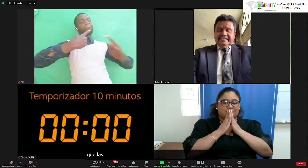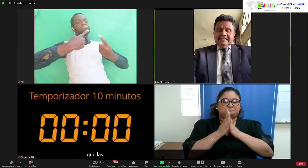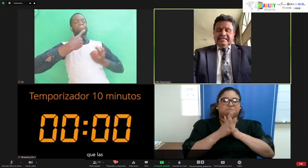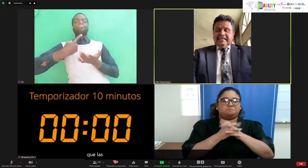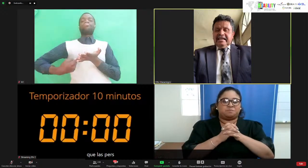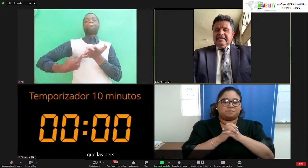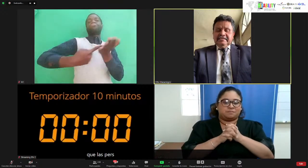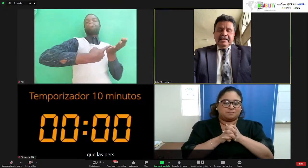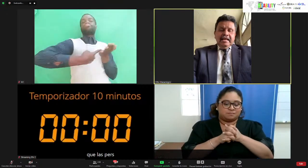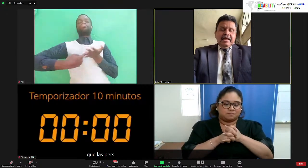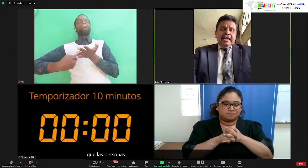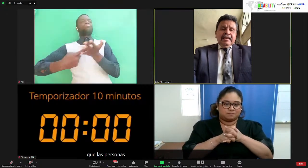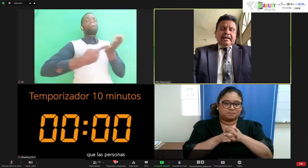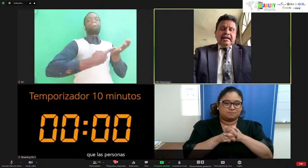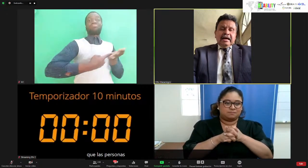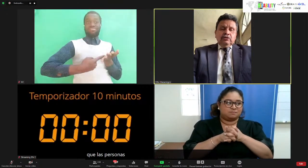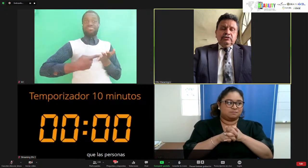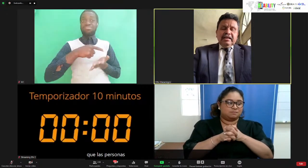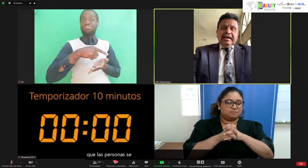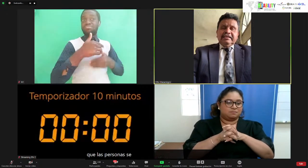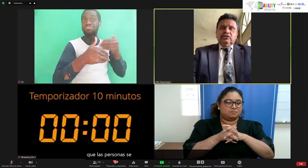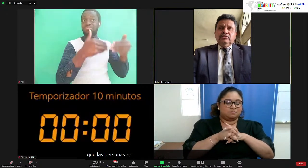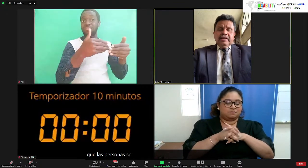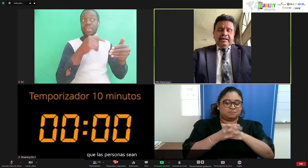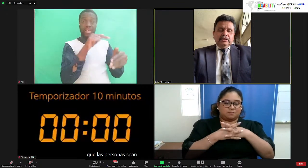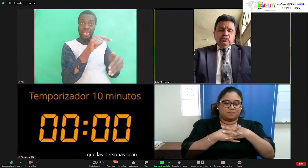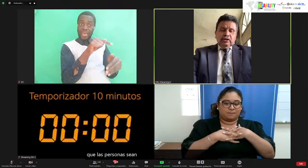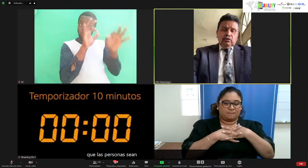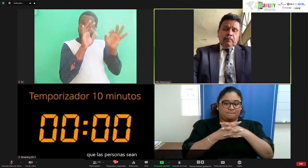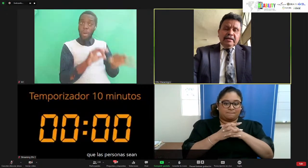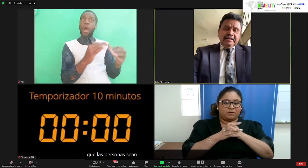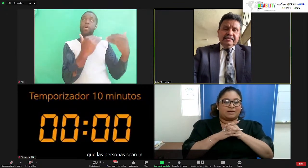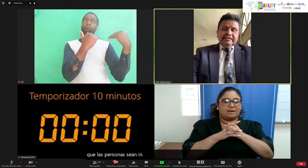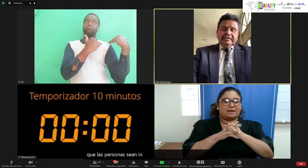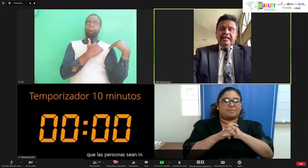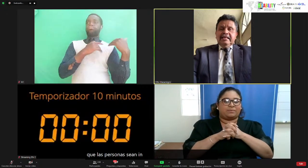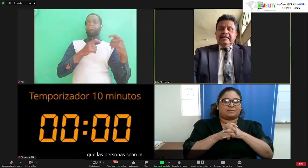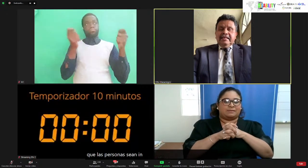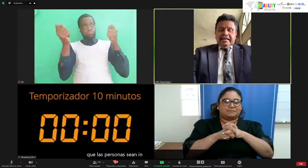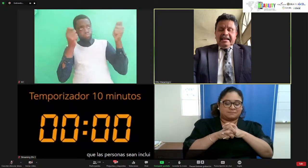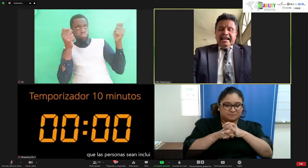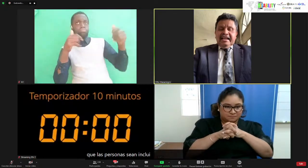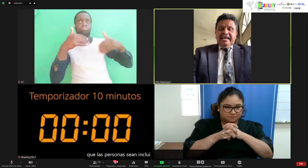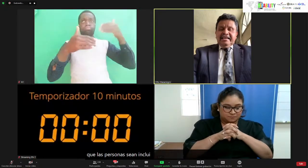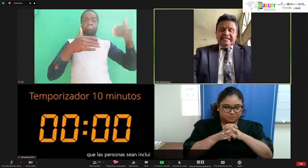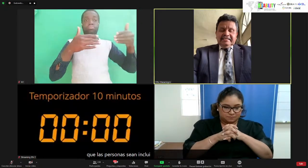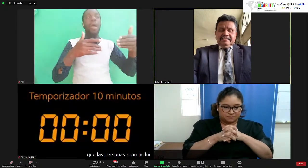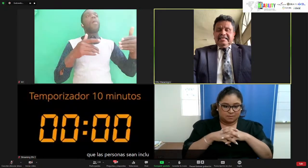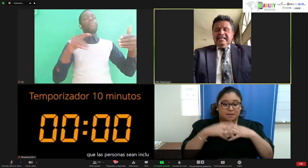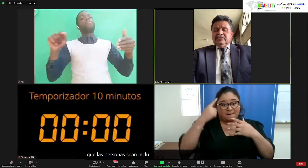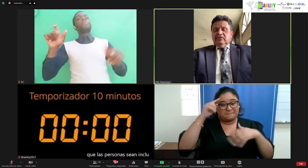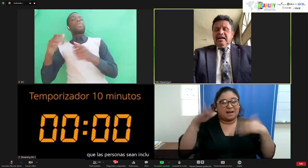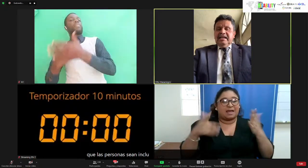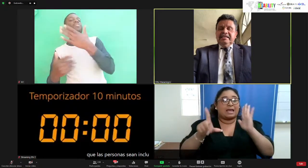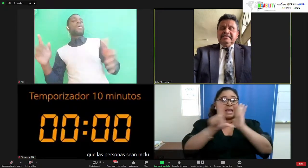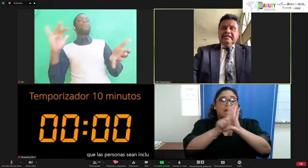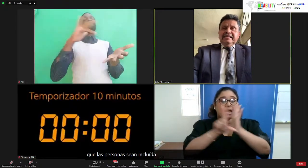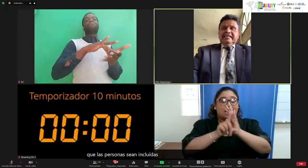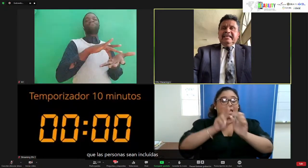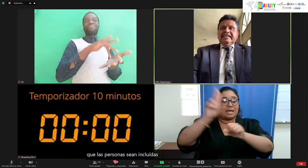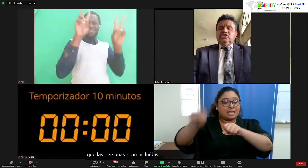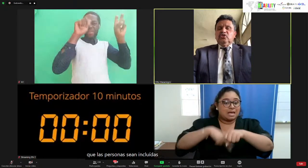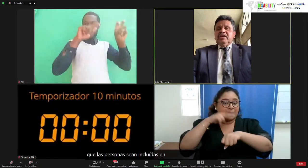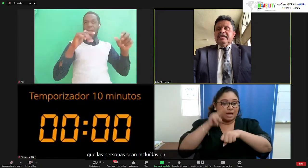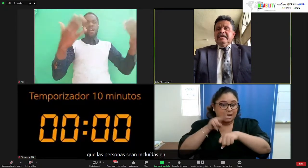tables of the different state and it is in charge of risk management in the countries